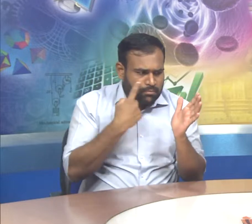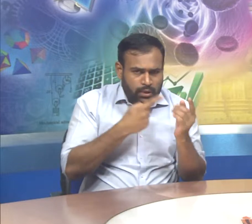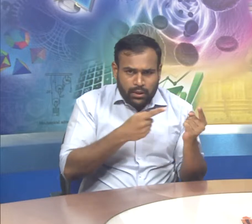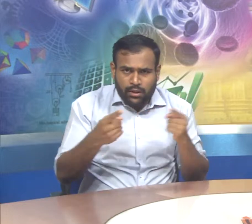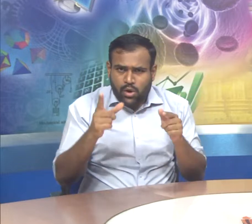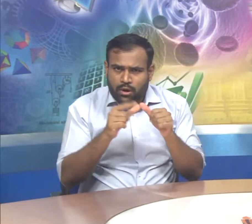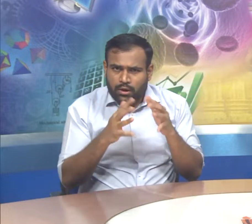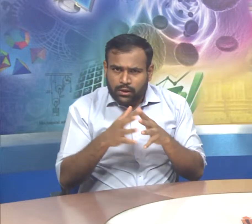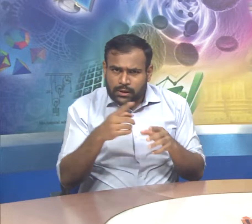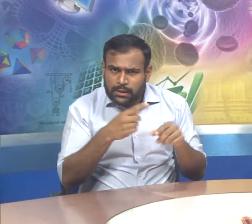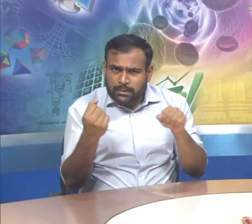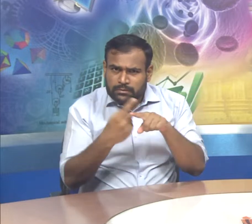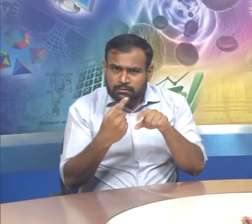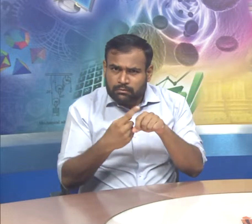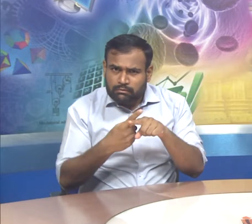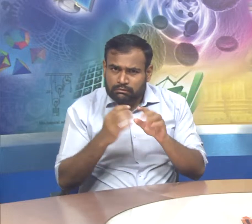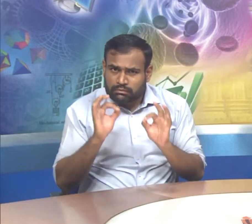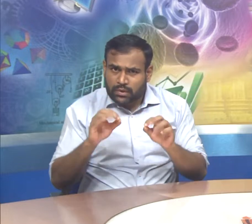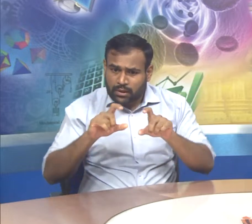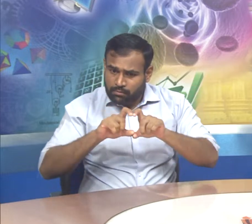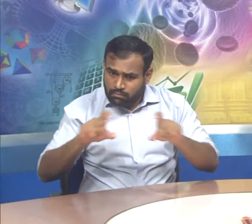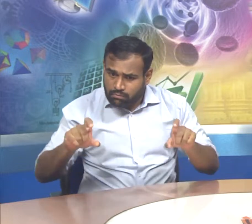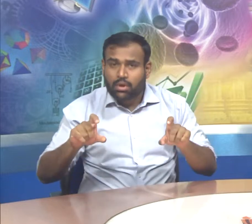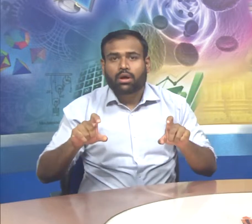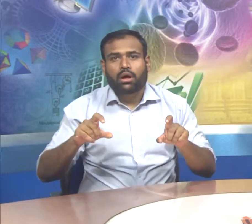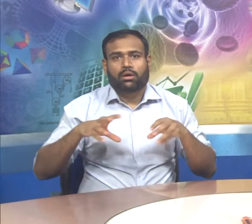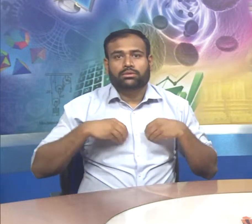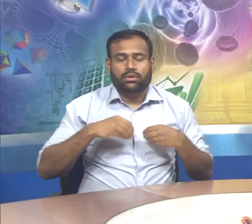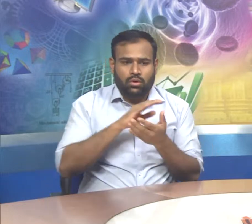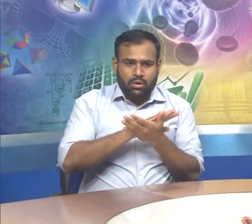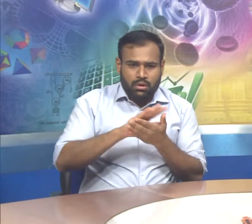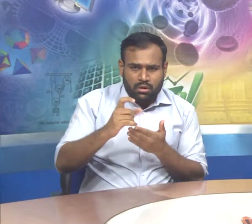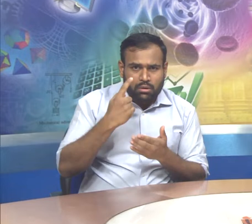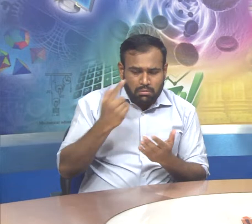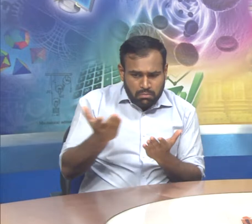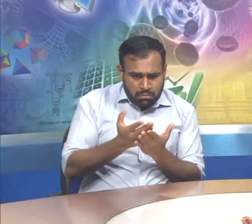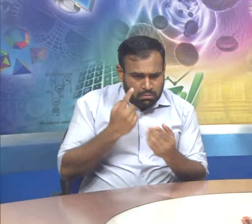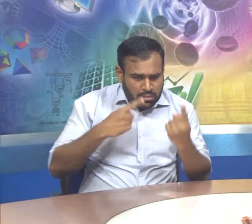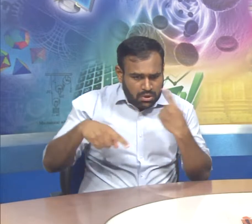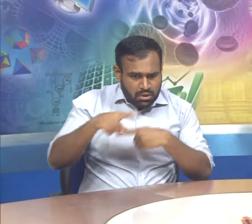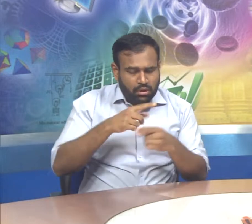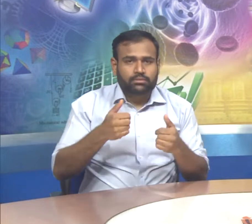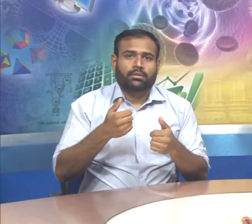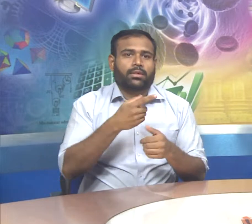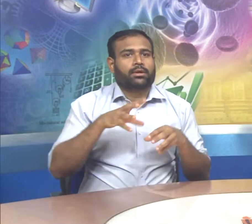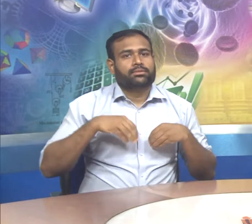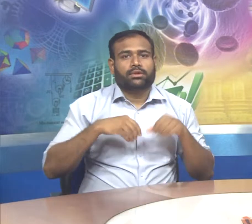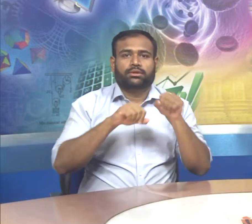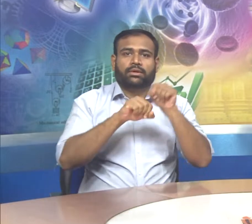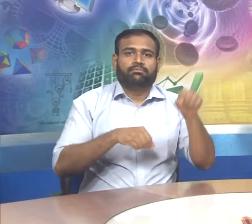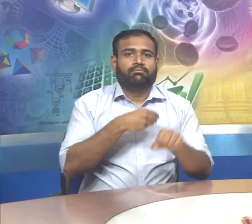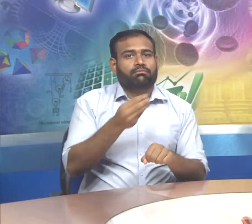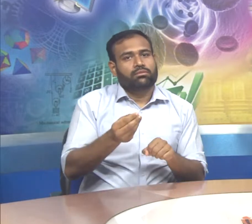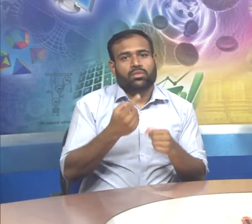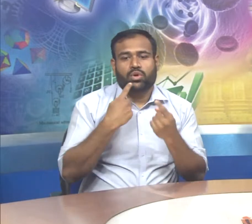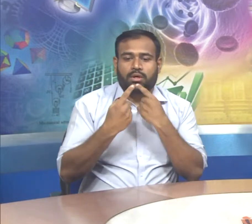In such constitutional cases, an appeal can be taken to the Supreme Court